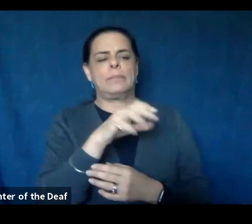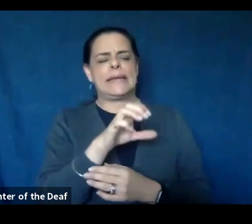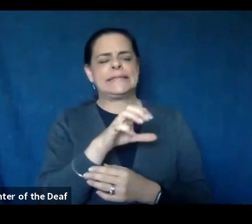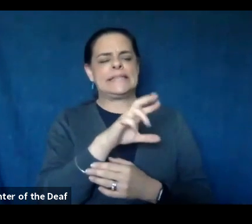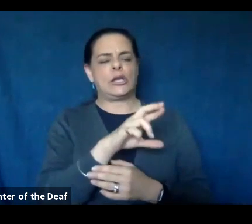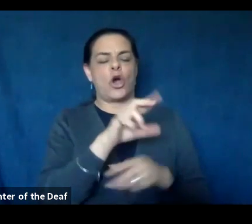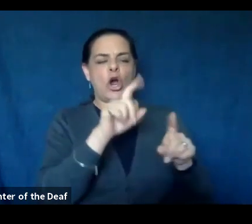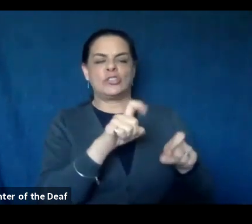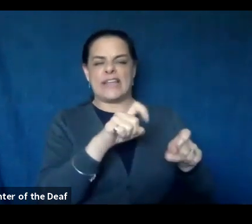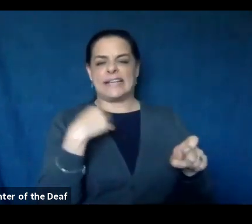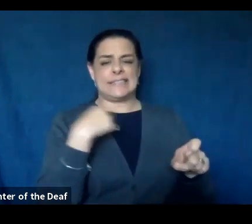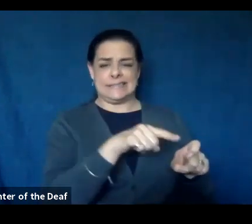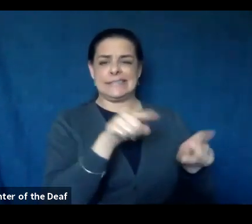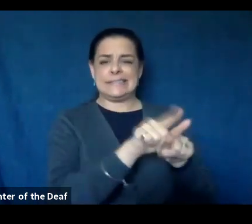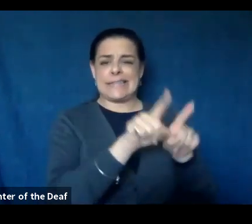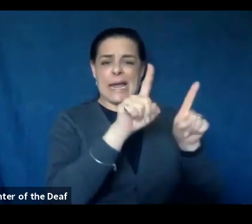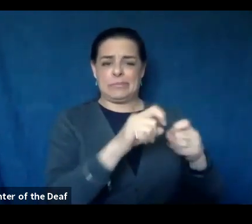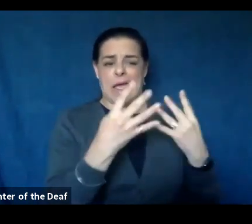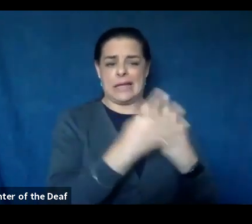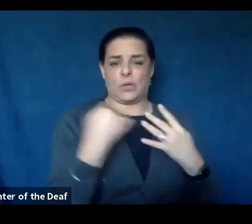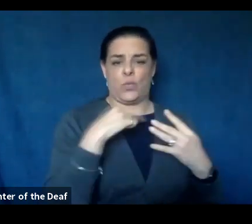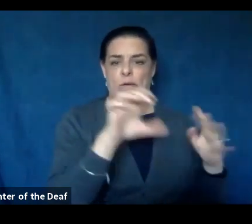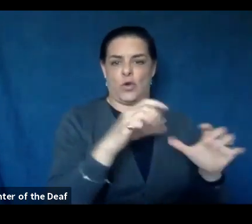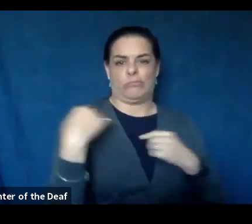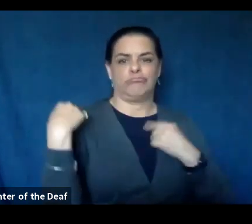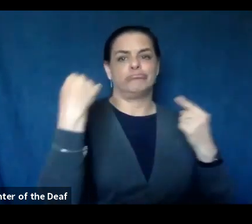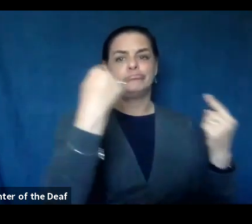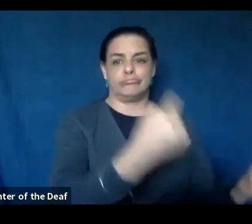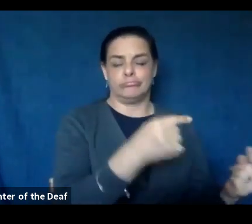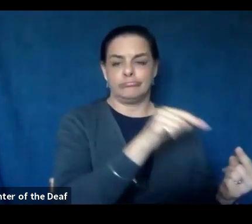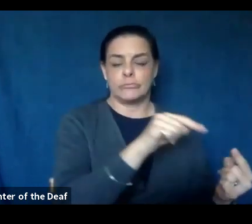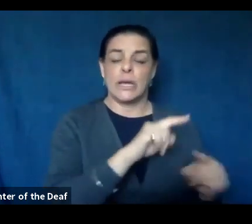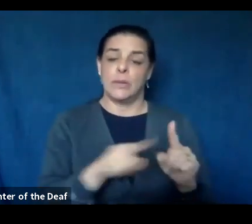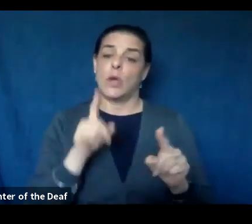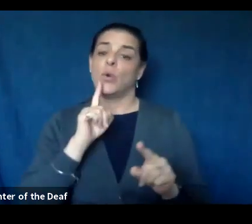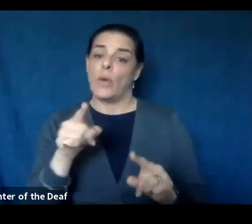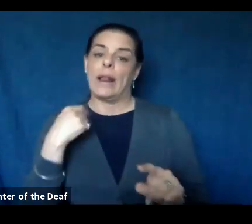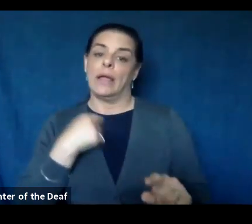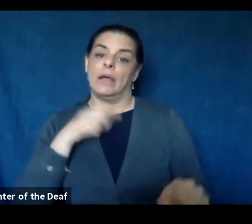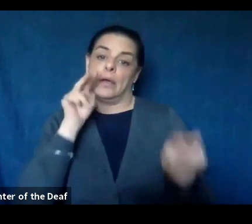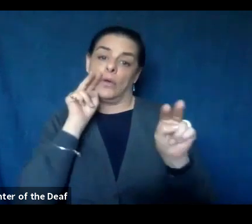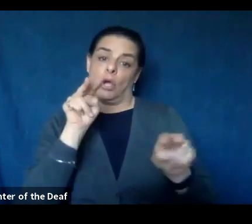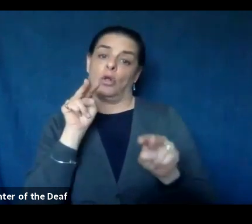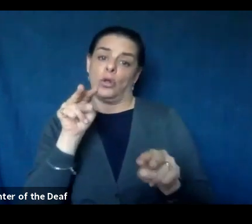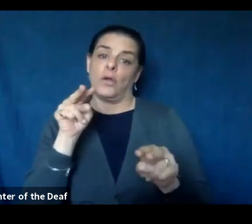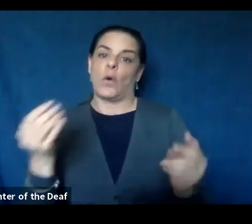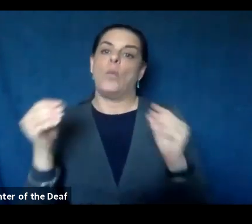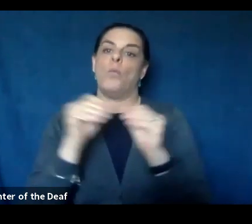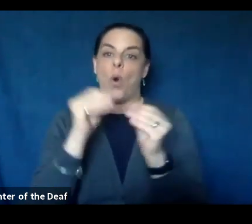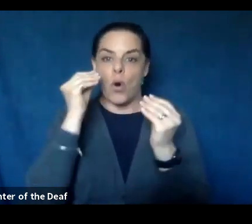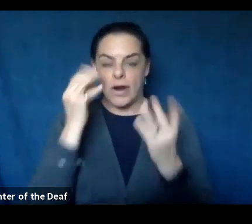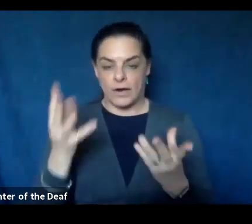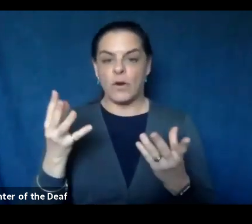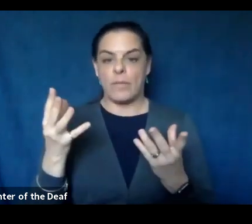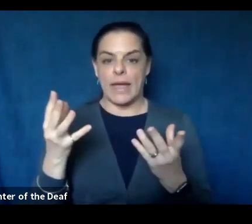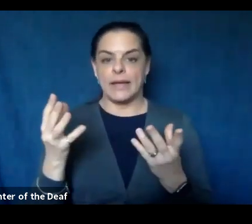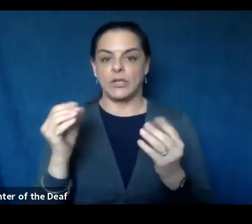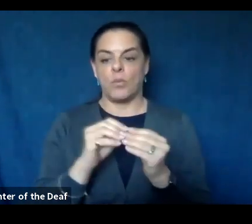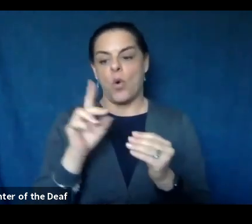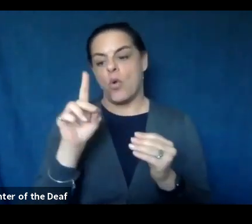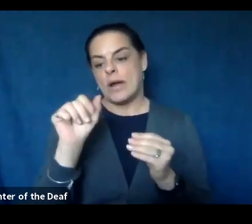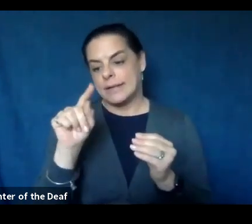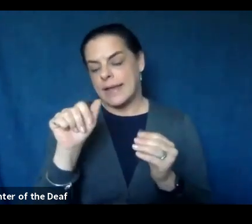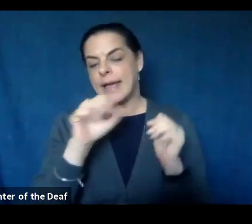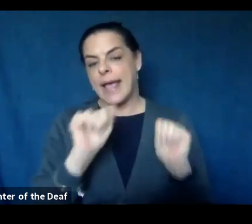been doing as kind of the gold standard testing right now, but very much looking forward to more data, more information, and being